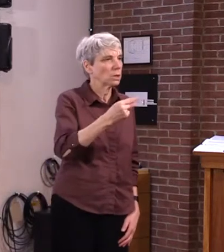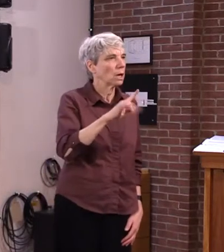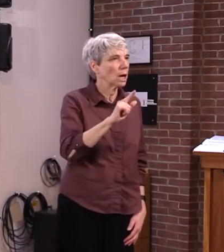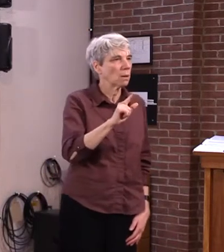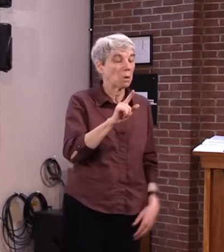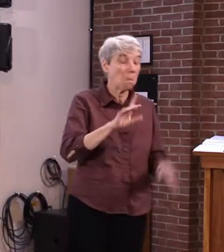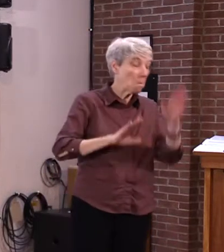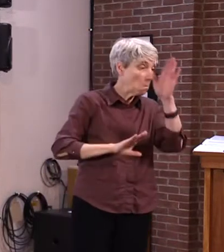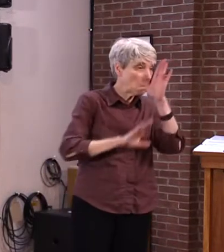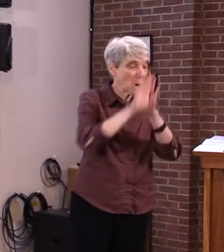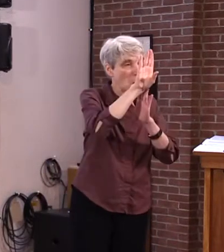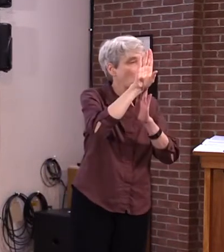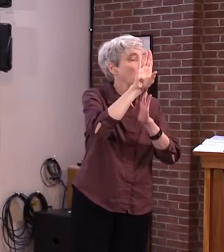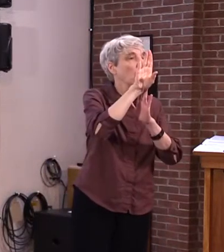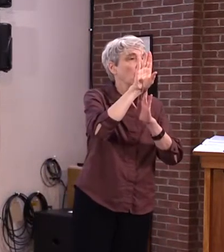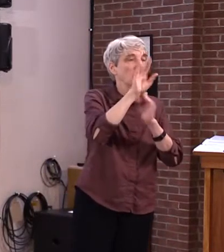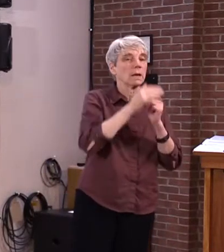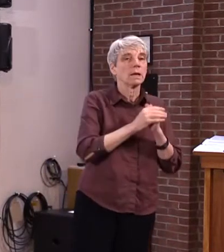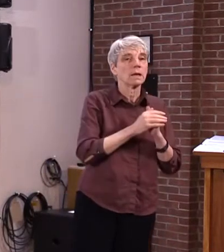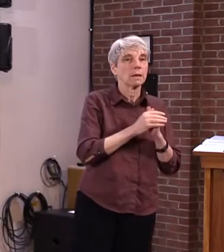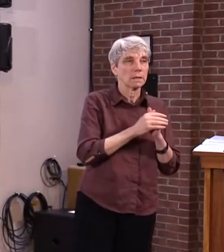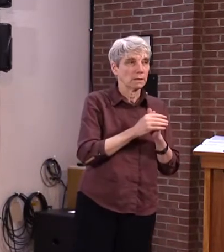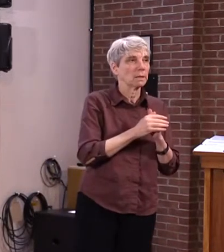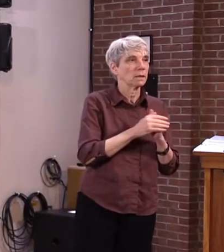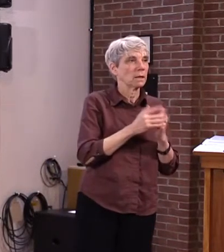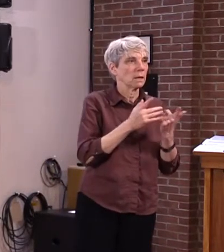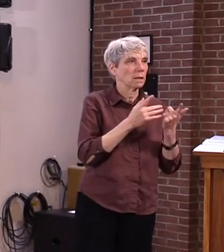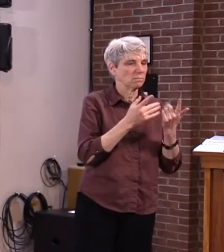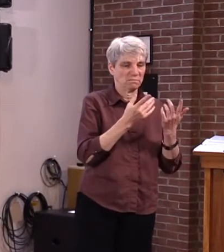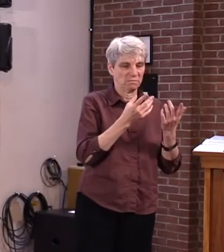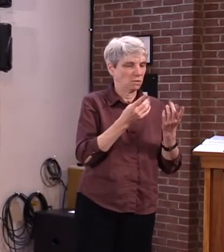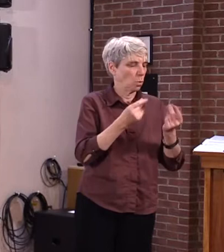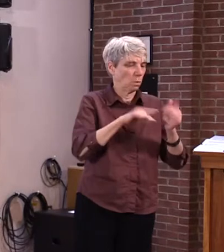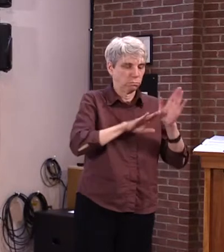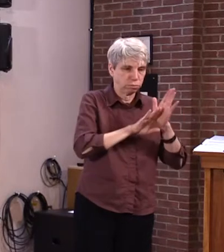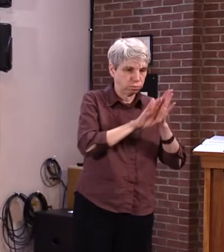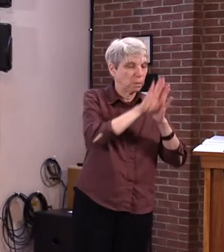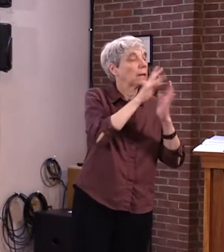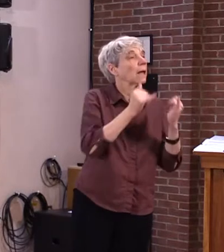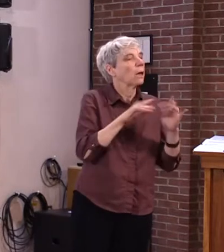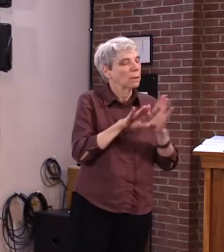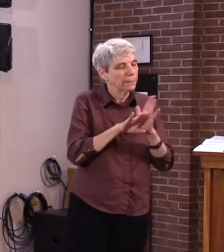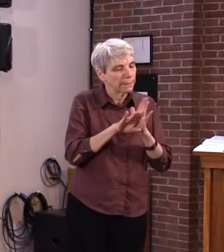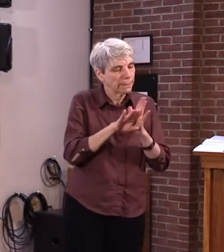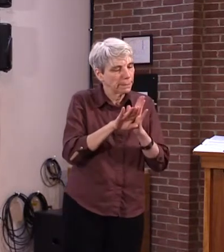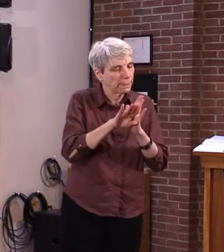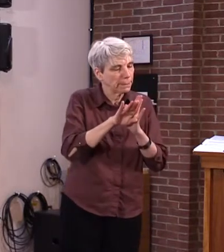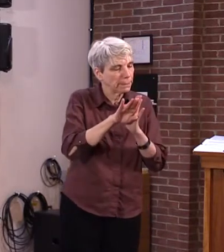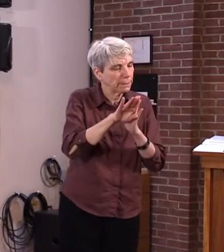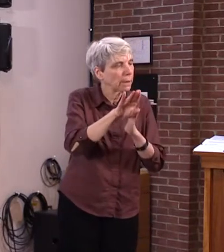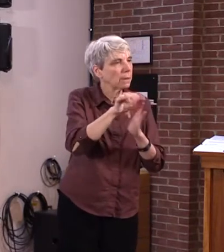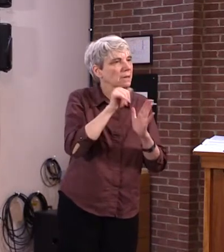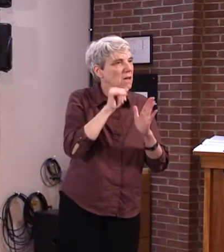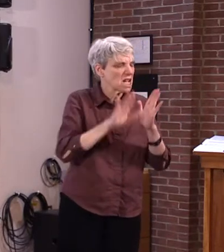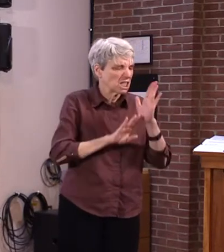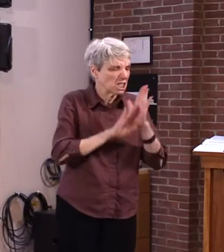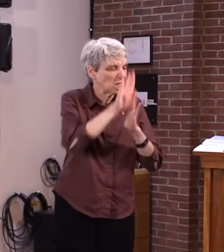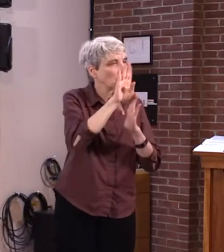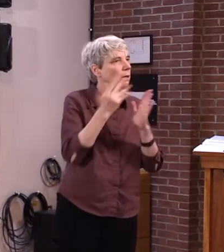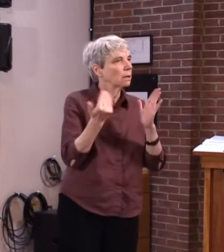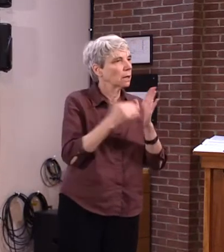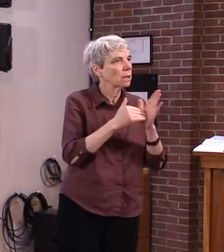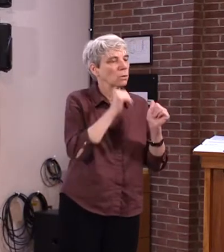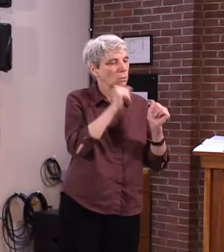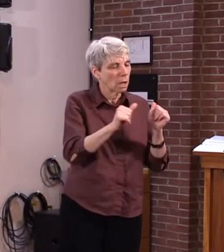and then how quickly the case counts went up in March and April. So this is a much more gradual increase, but nonetheless something to